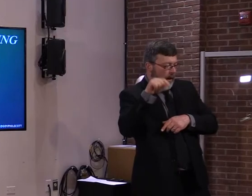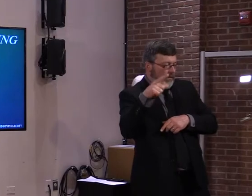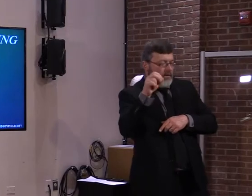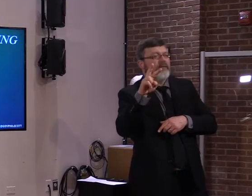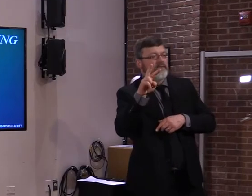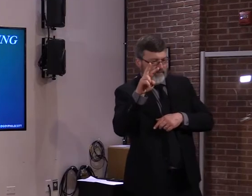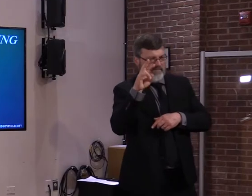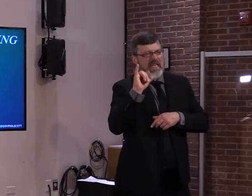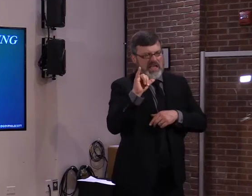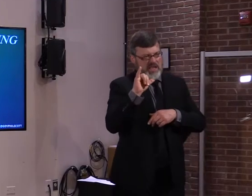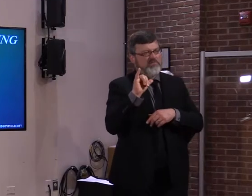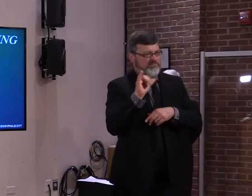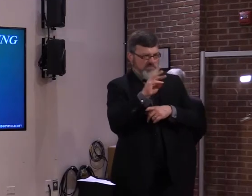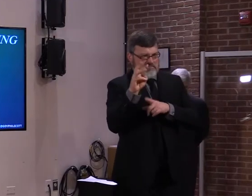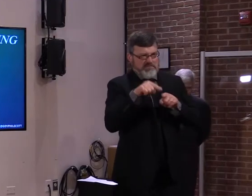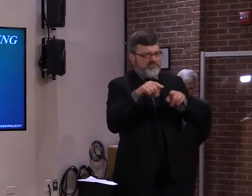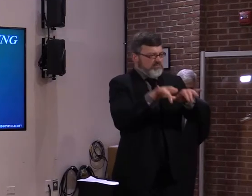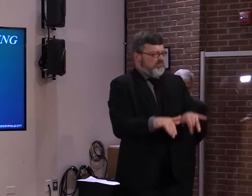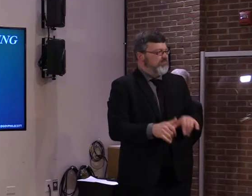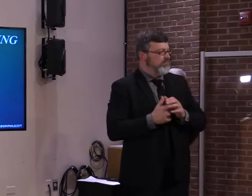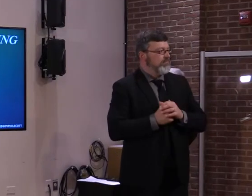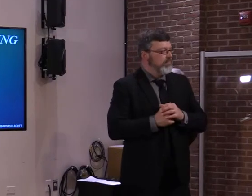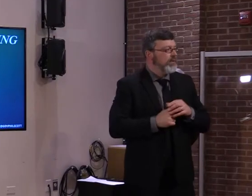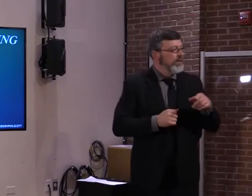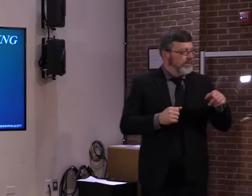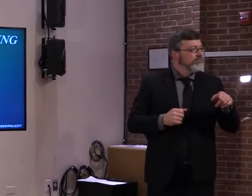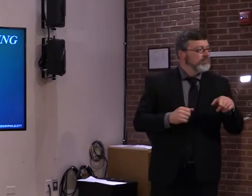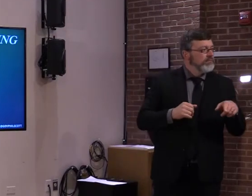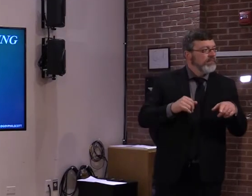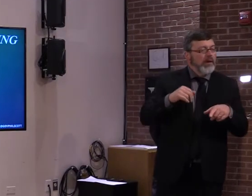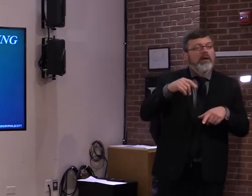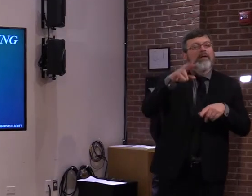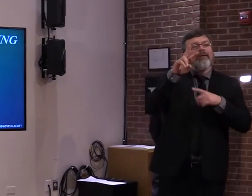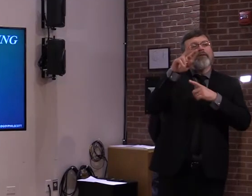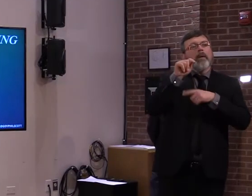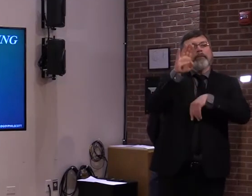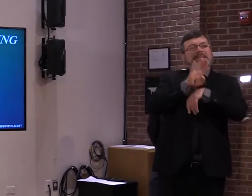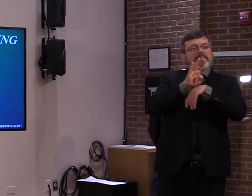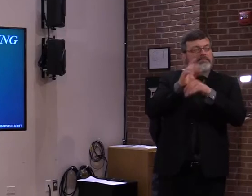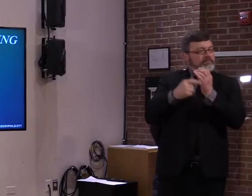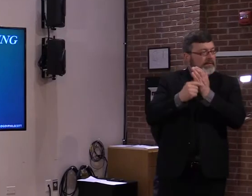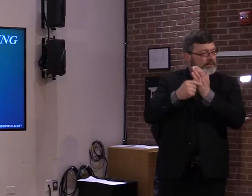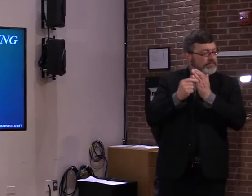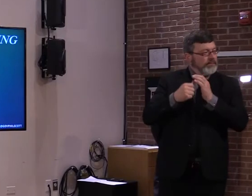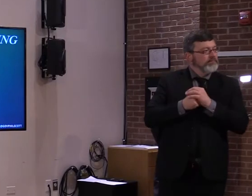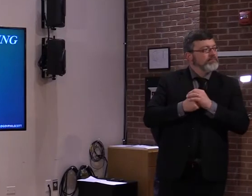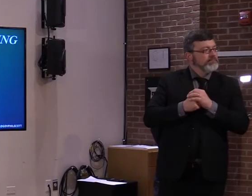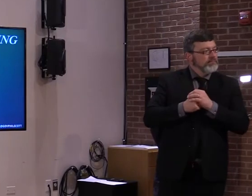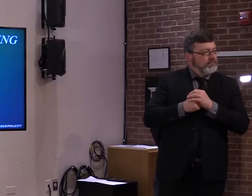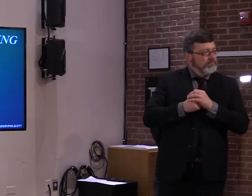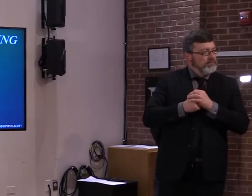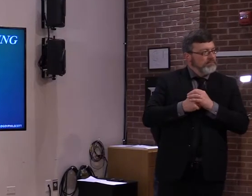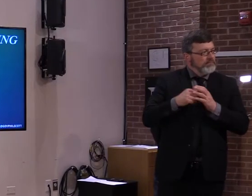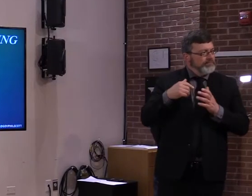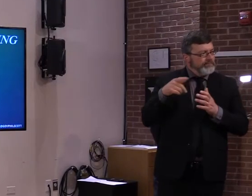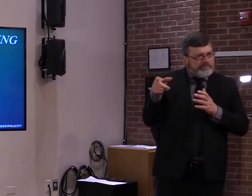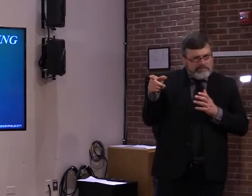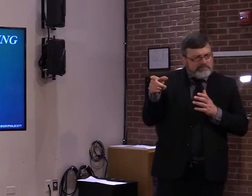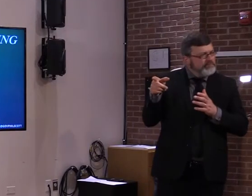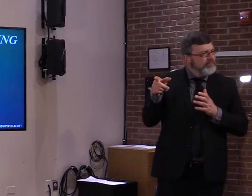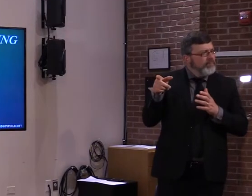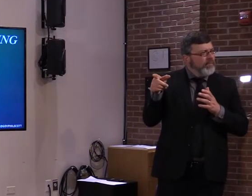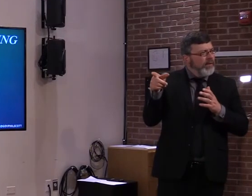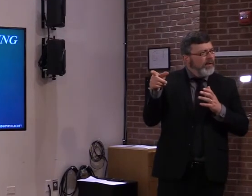Tim McQuiston, Vermont Business Magazine. Hi, Governor. I assume you've seen the OneCare report from